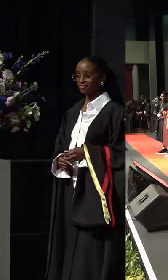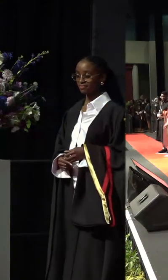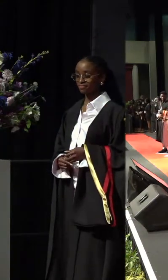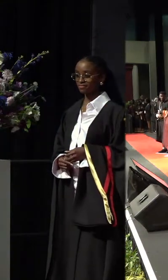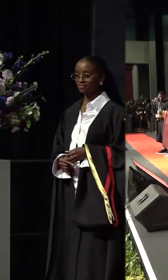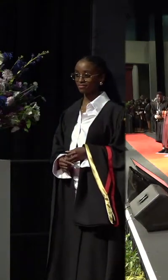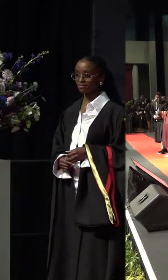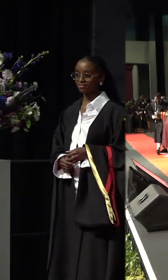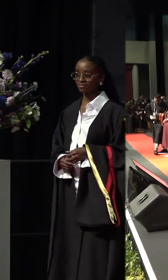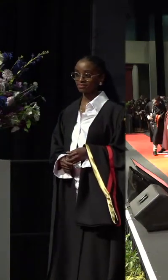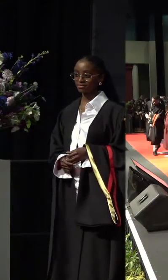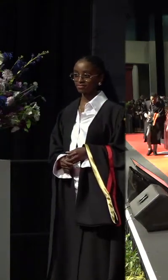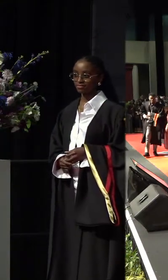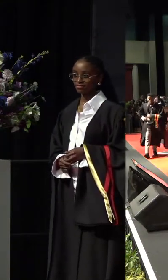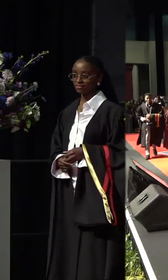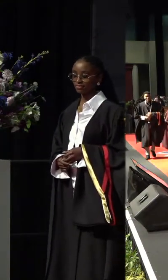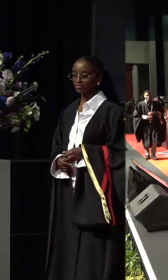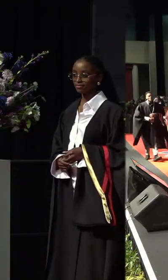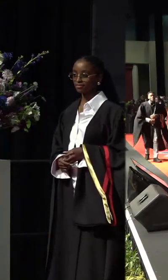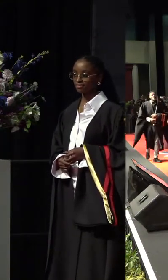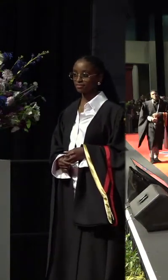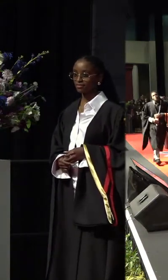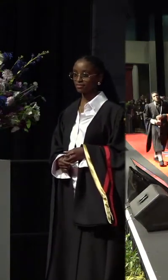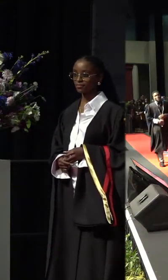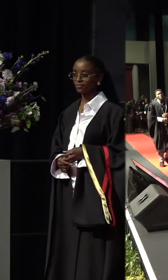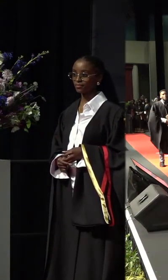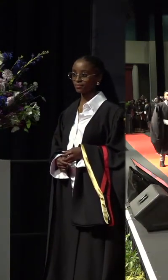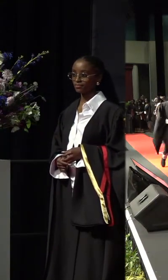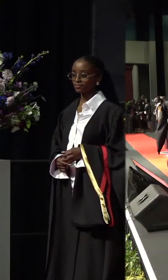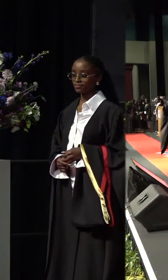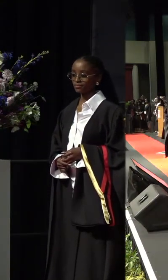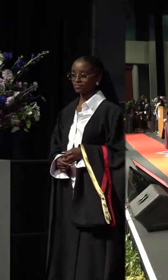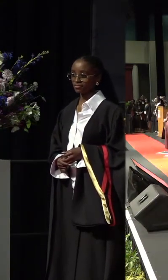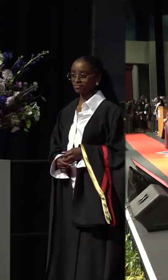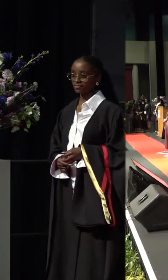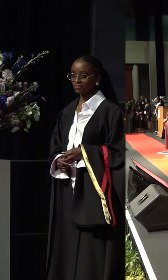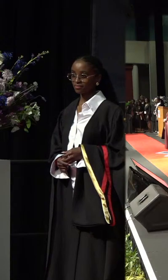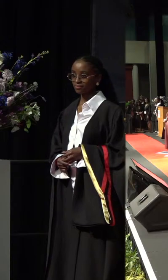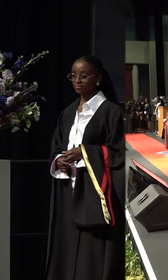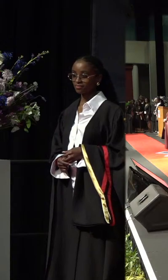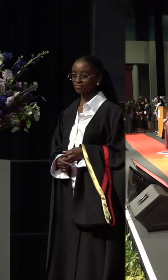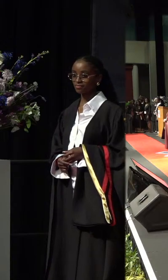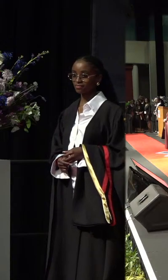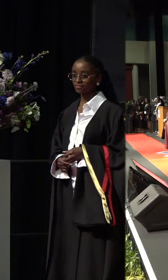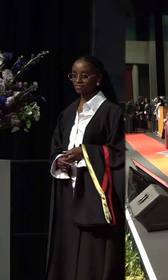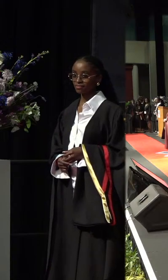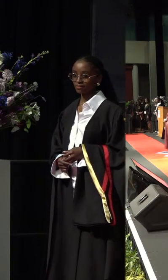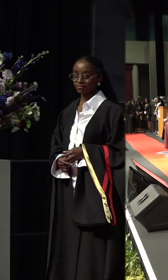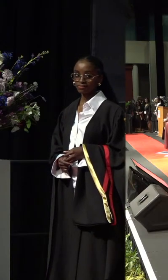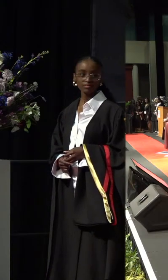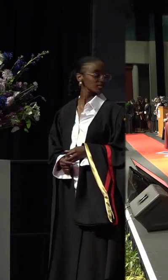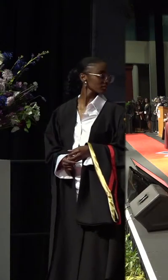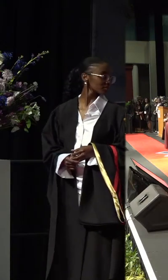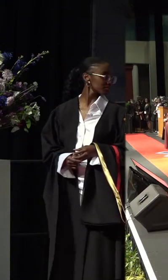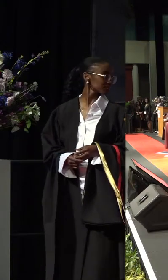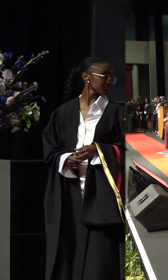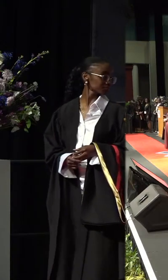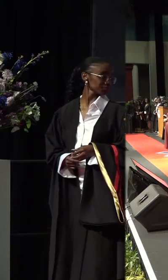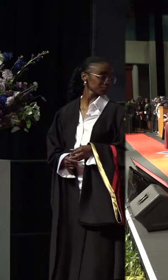Tandeka Nokwado Ruena Nkingwago cum laude.